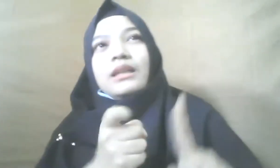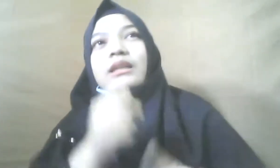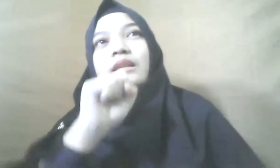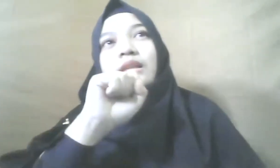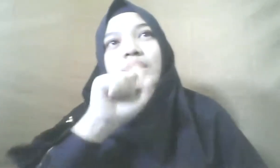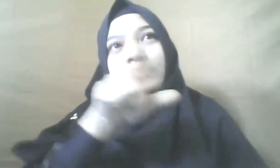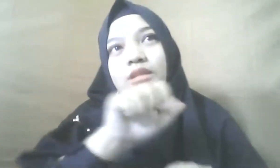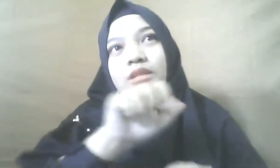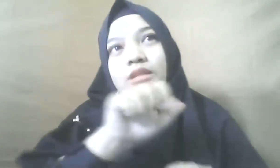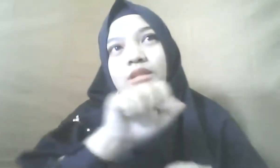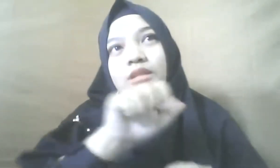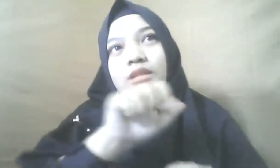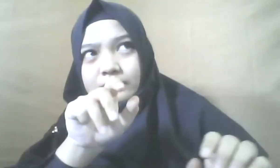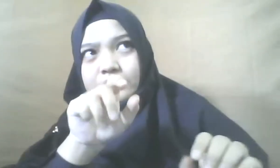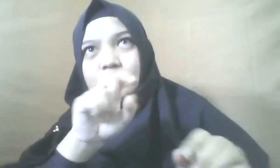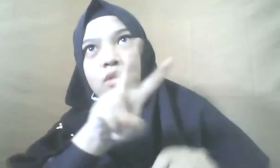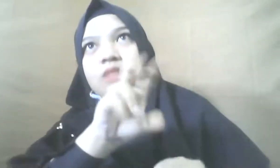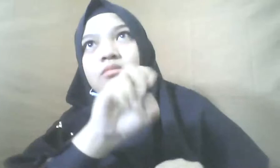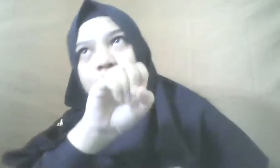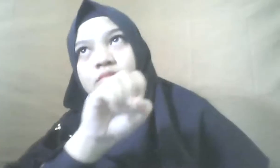it in